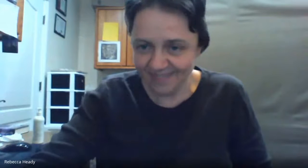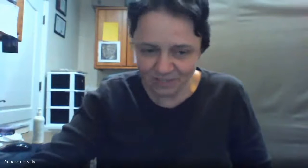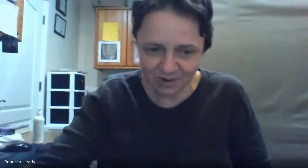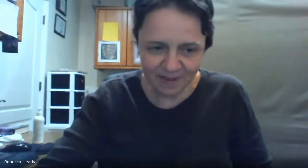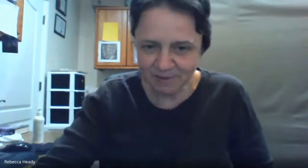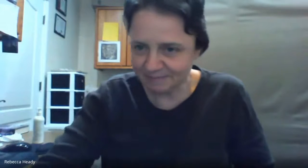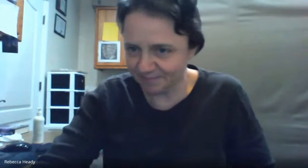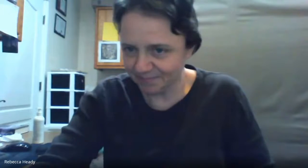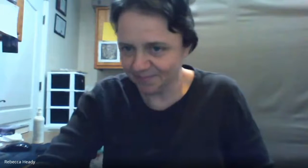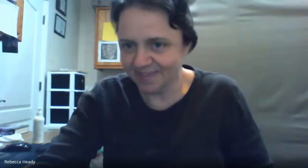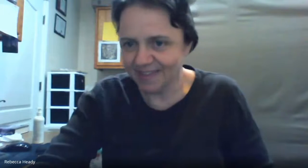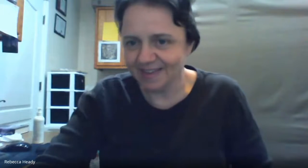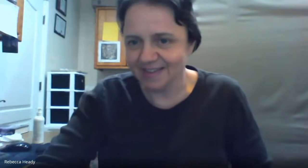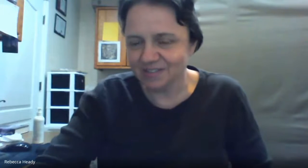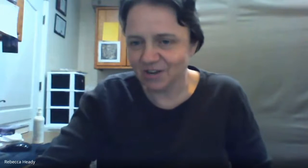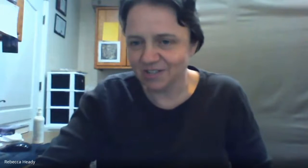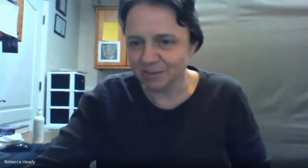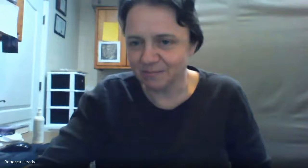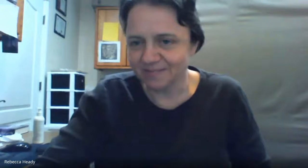Not sure on that, but chocolate chip.